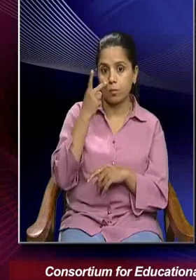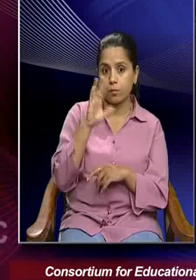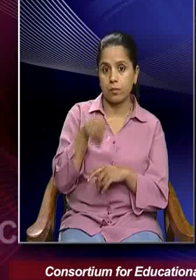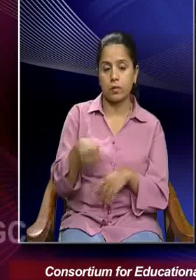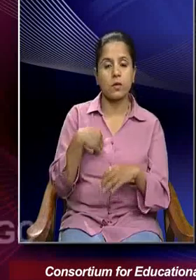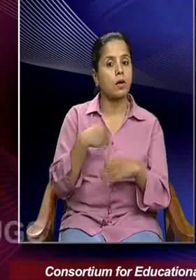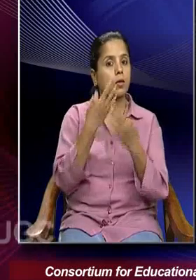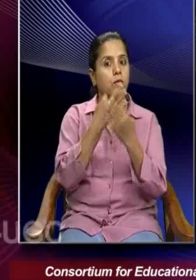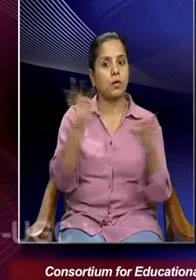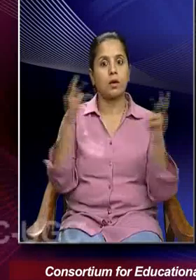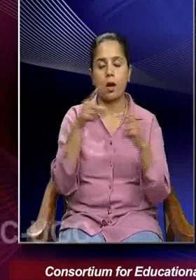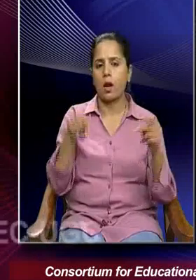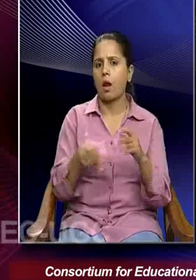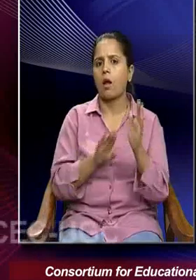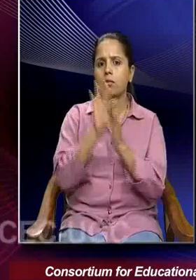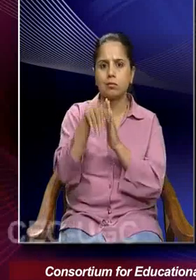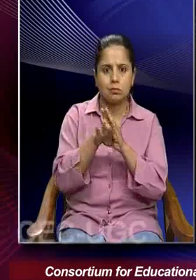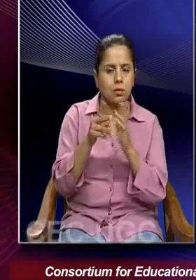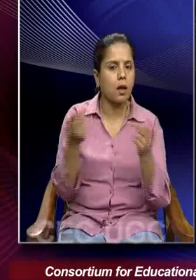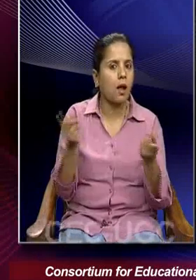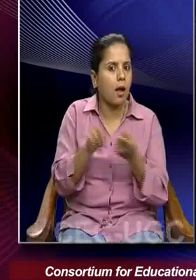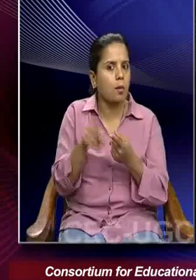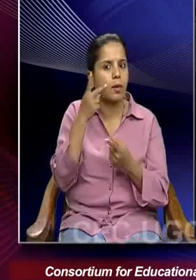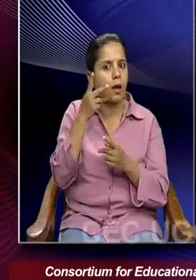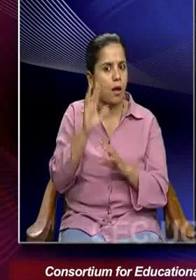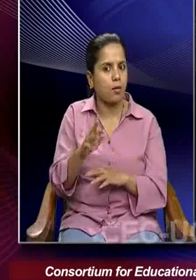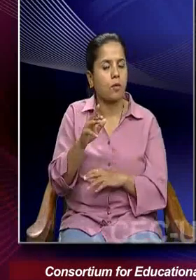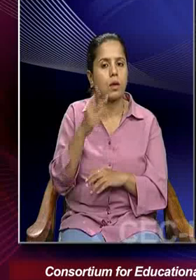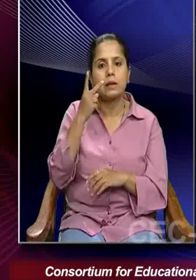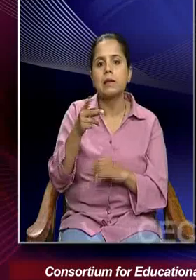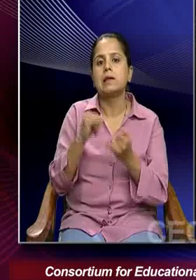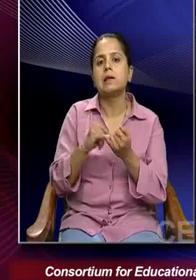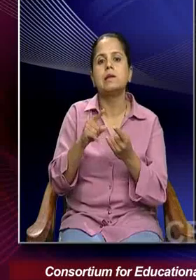freedom from these fluctuations that happens due to the senses.